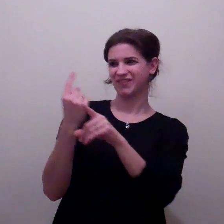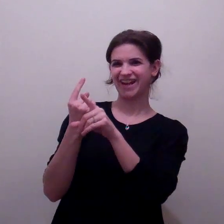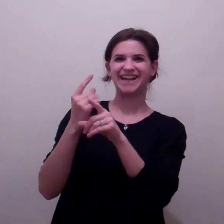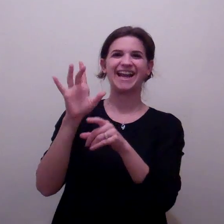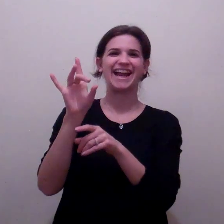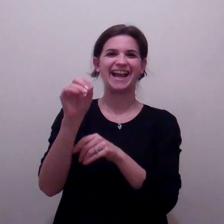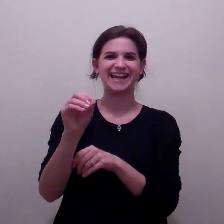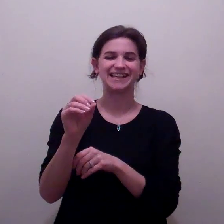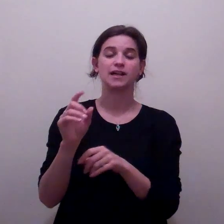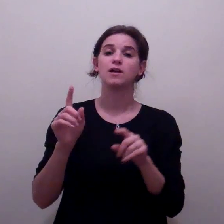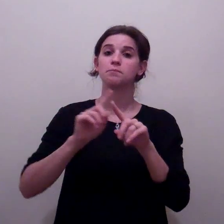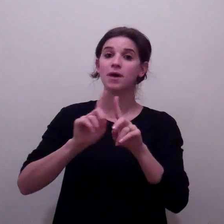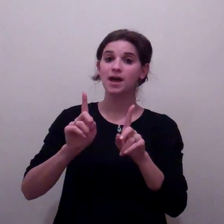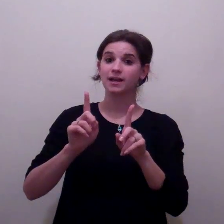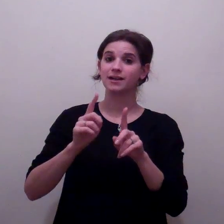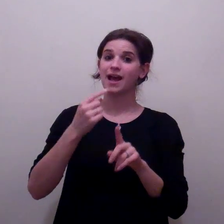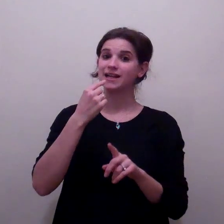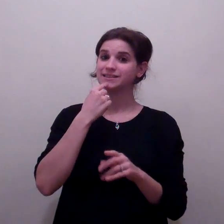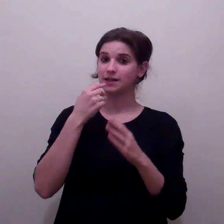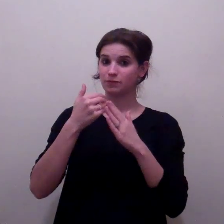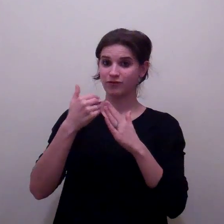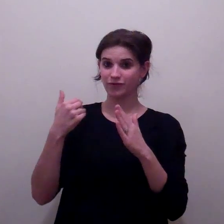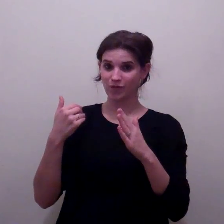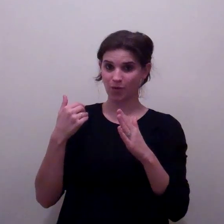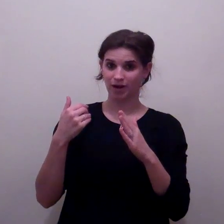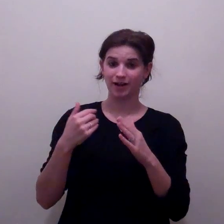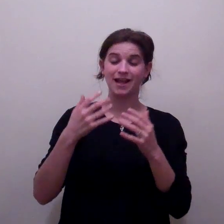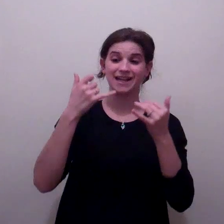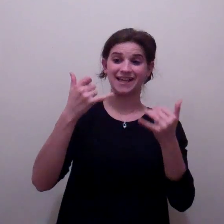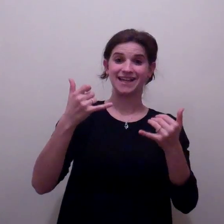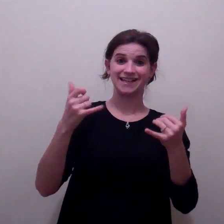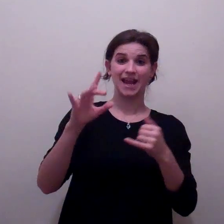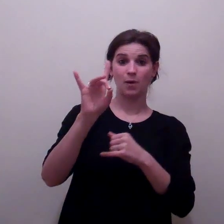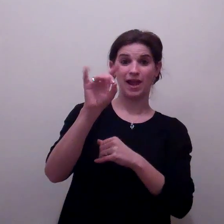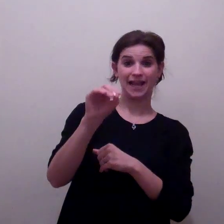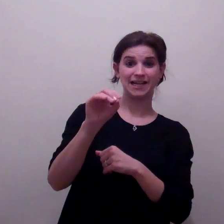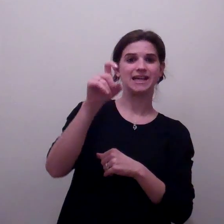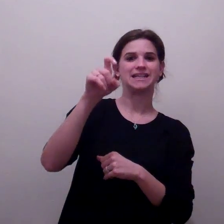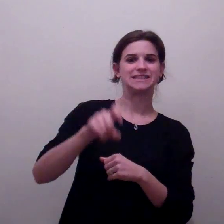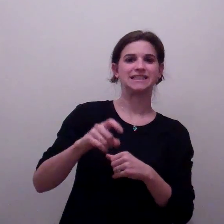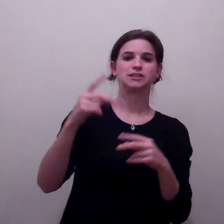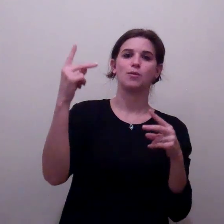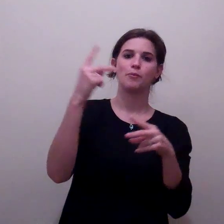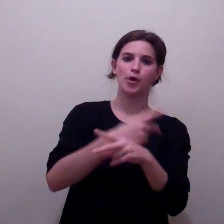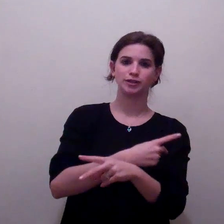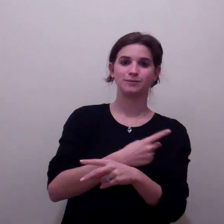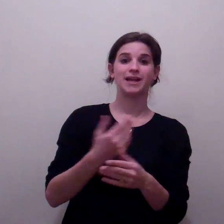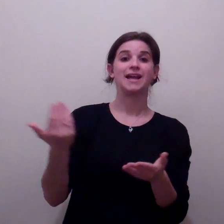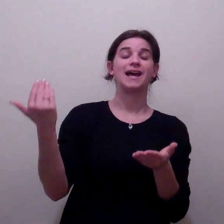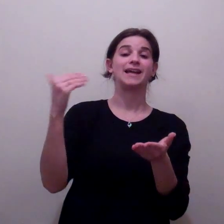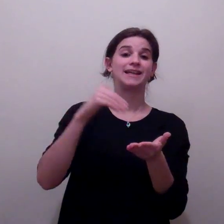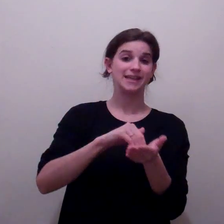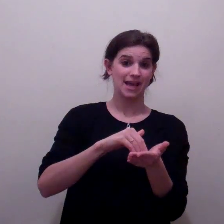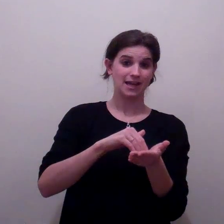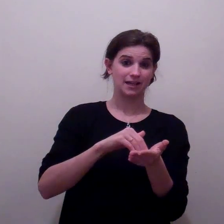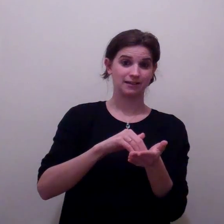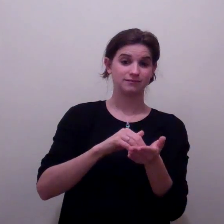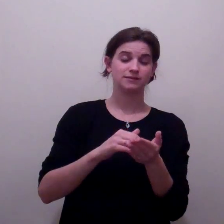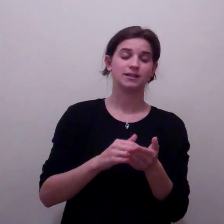before, now we need to multiply this number to get the total amount of wood that we'll need.